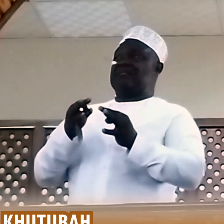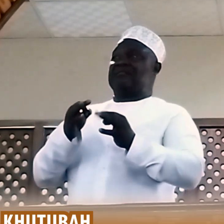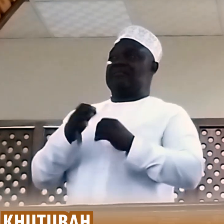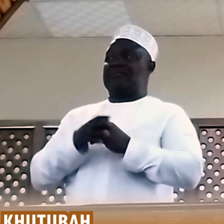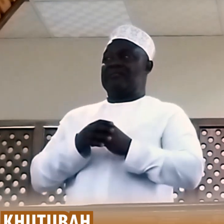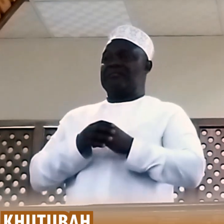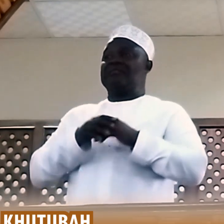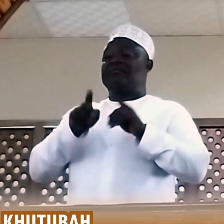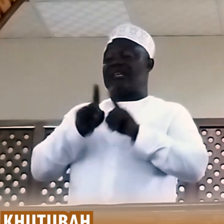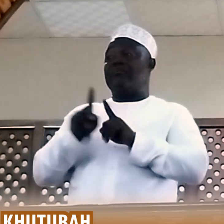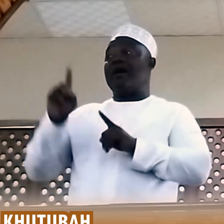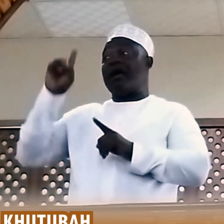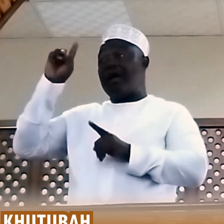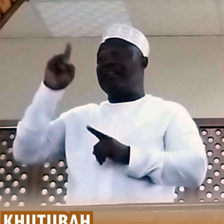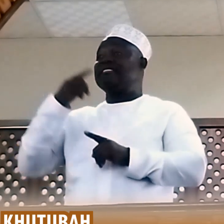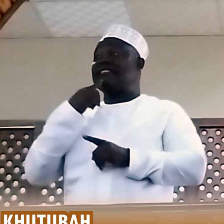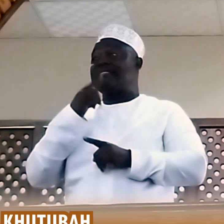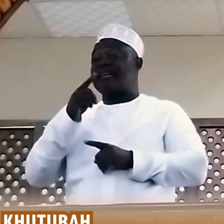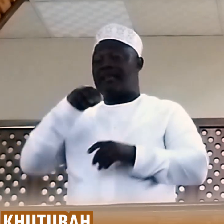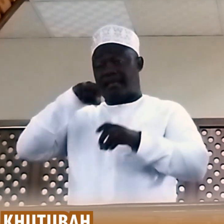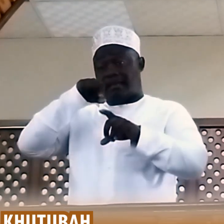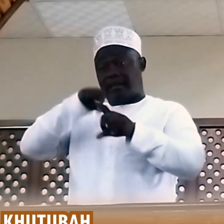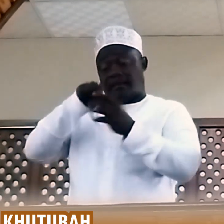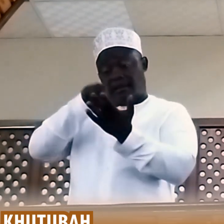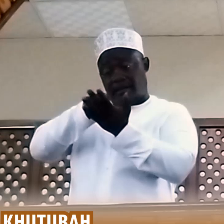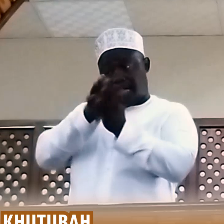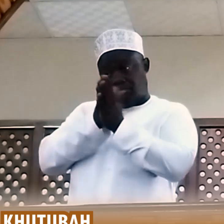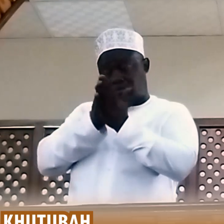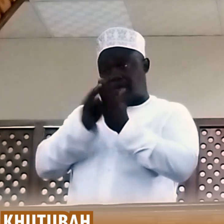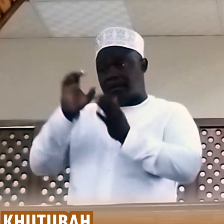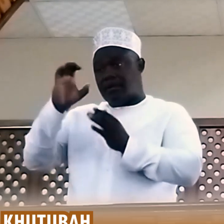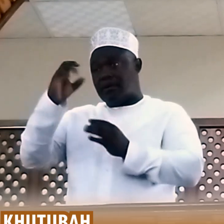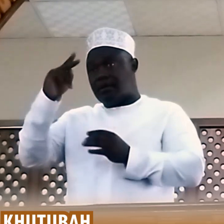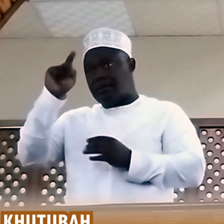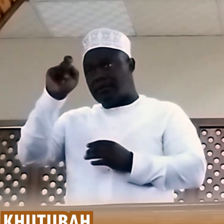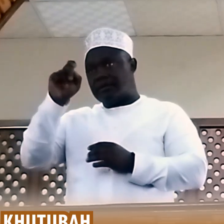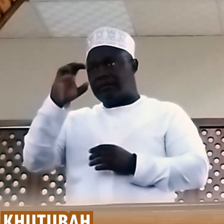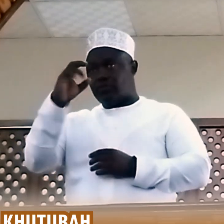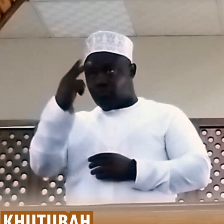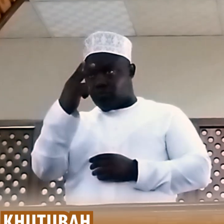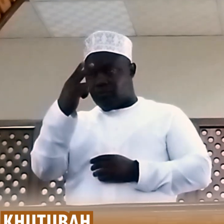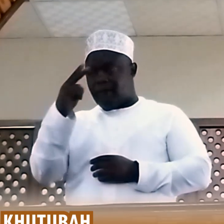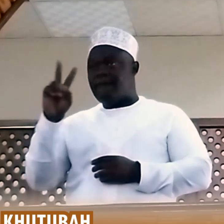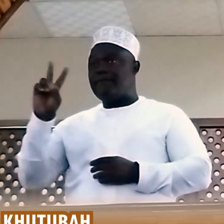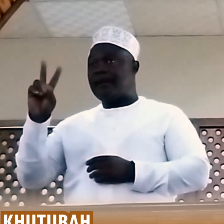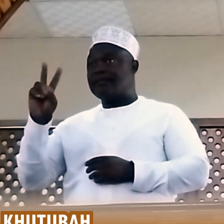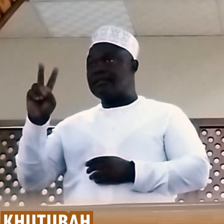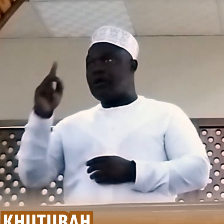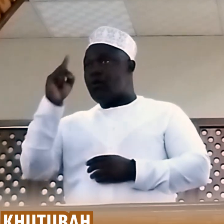unjustly, as Allah says in the Holy Quran, chapter 2, verse